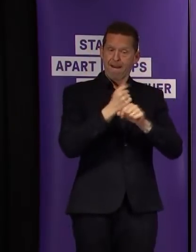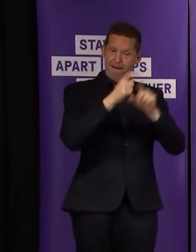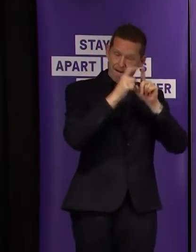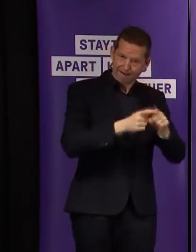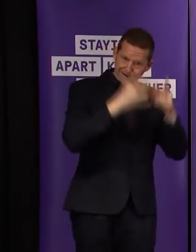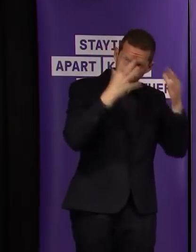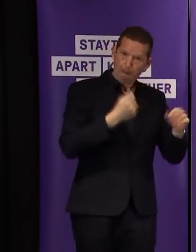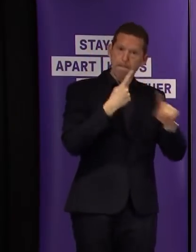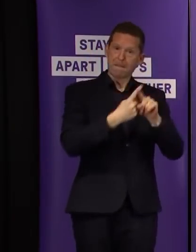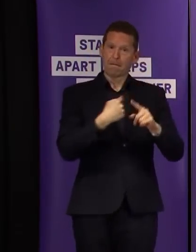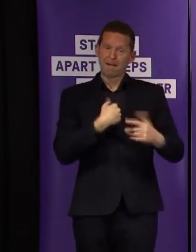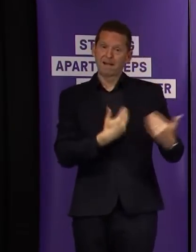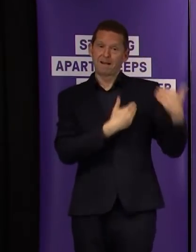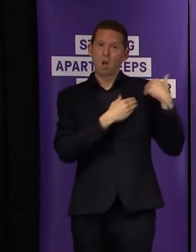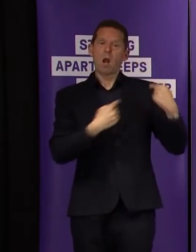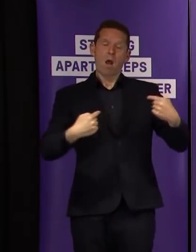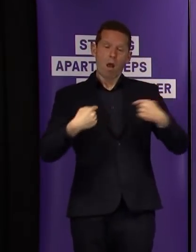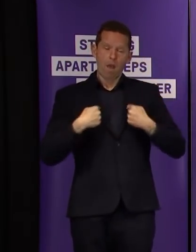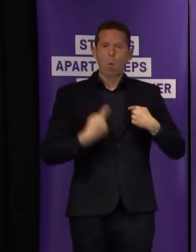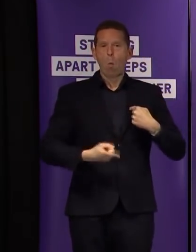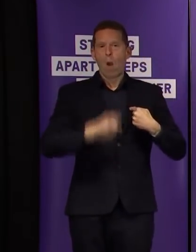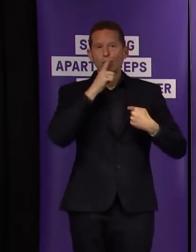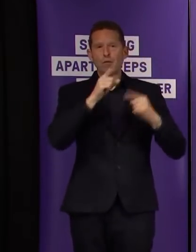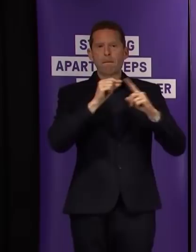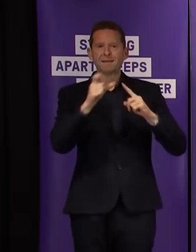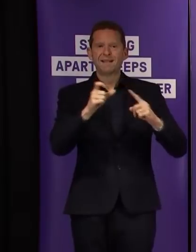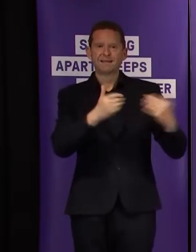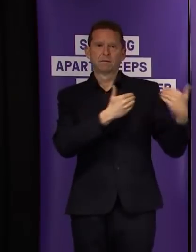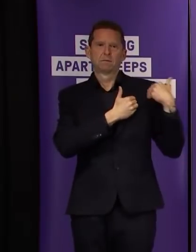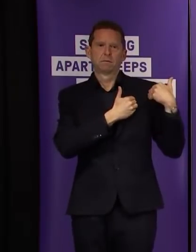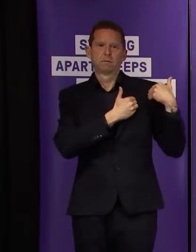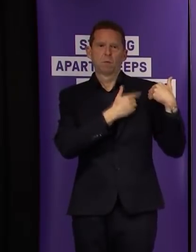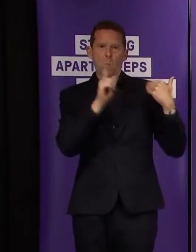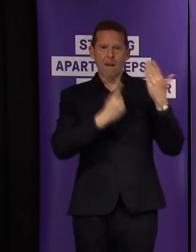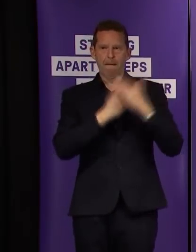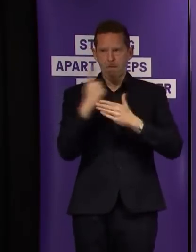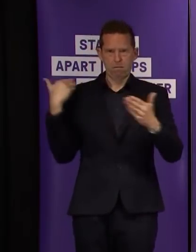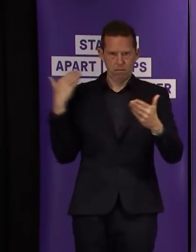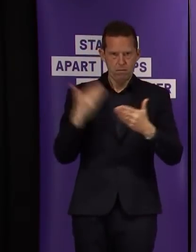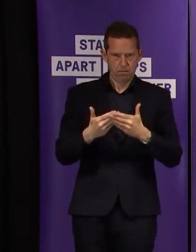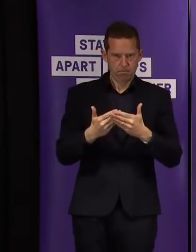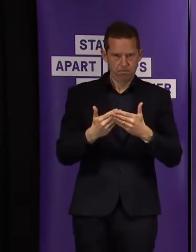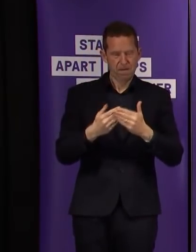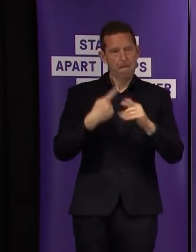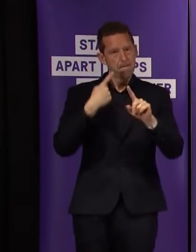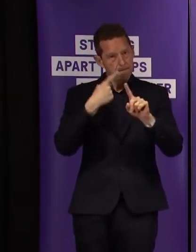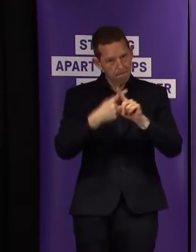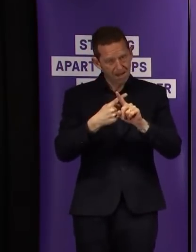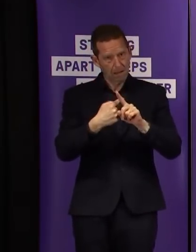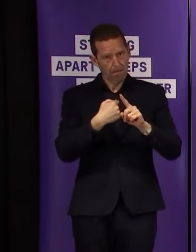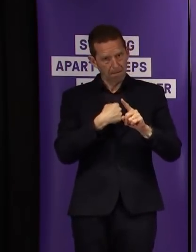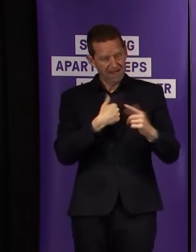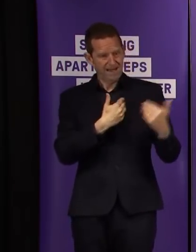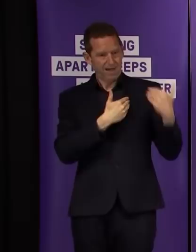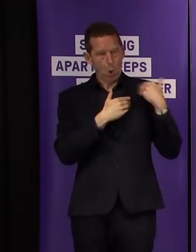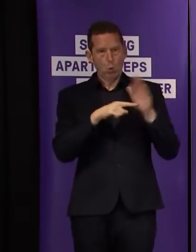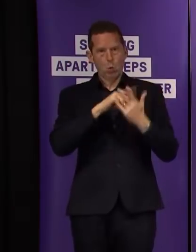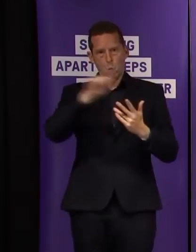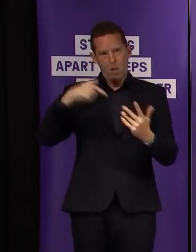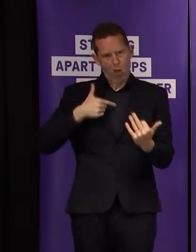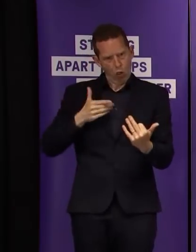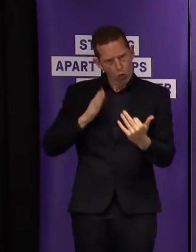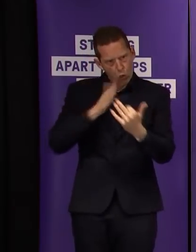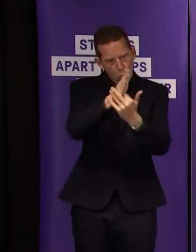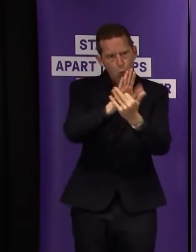being accountable. And I'm 100% accountable for where we find ourselves, but equally, I'm accountable for getting us to the other side of